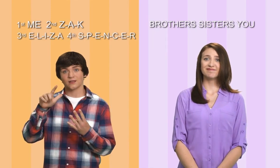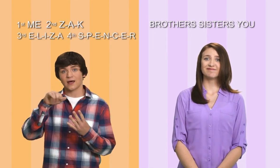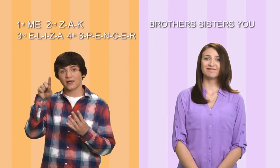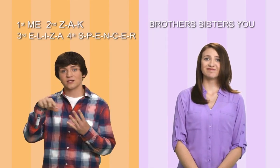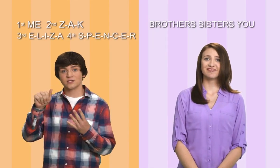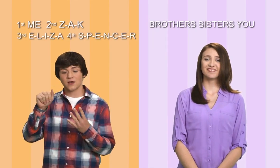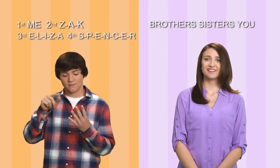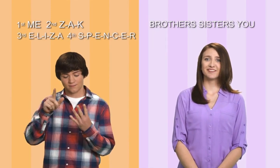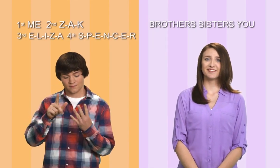Eliza.